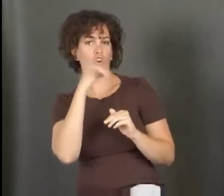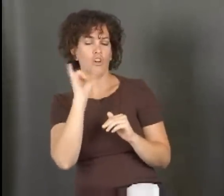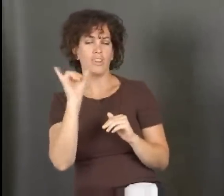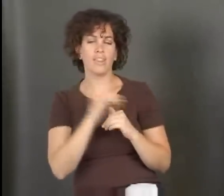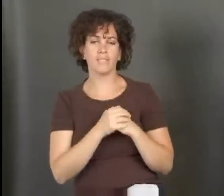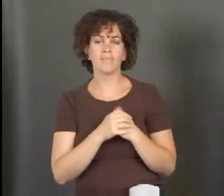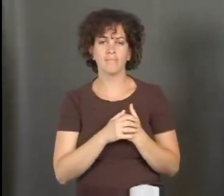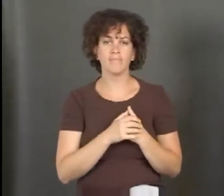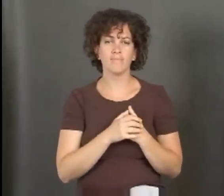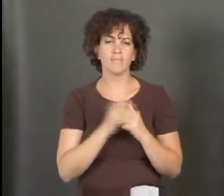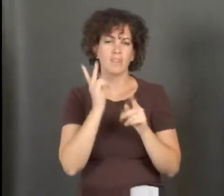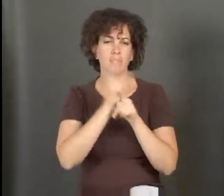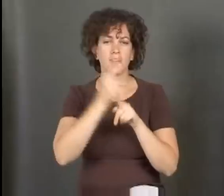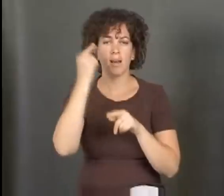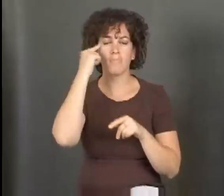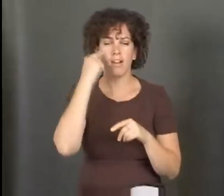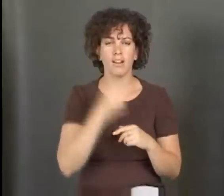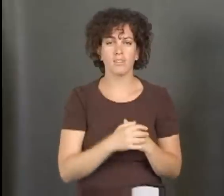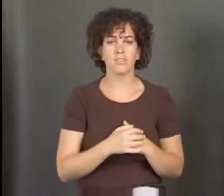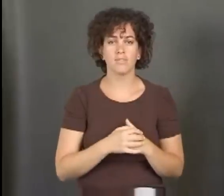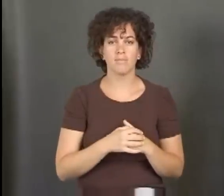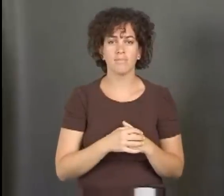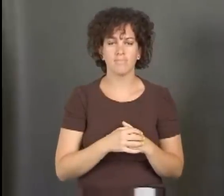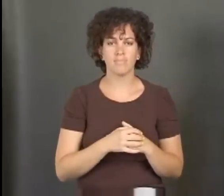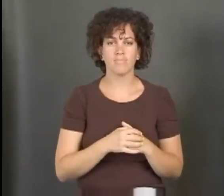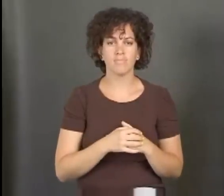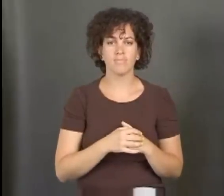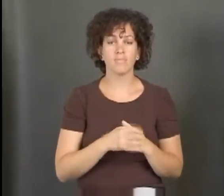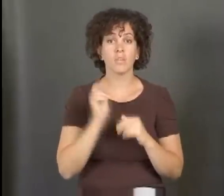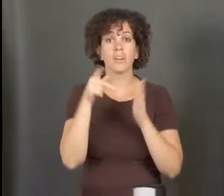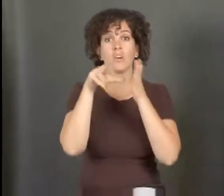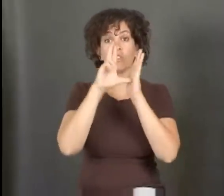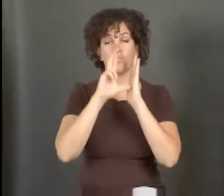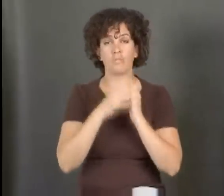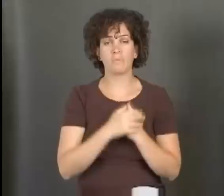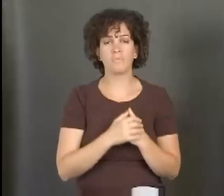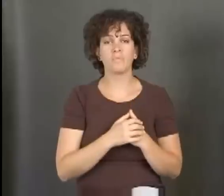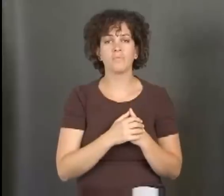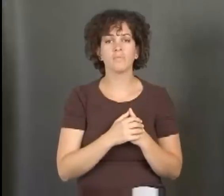be involved in the conversation, so keep that in mind. Let's review.